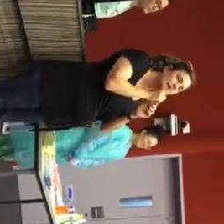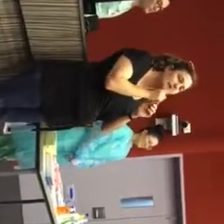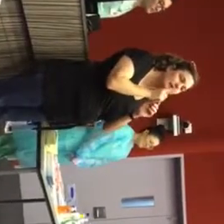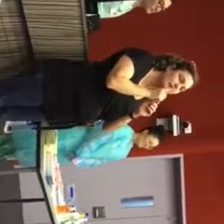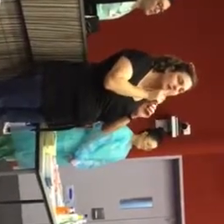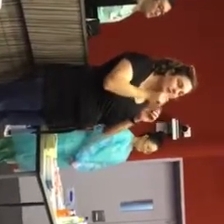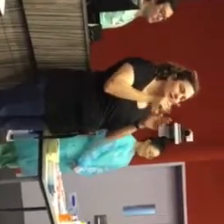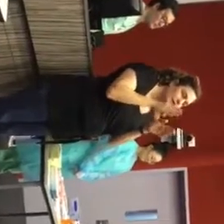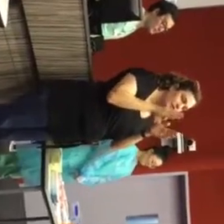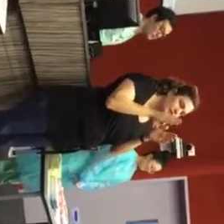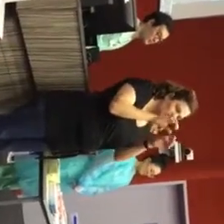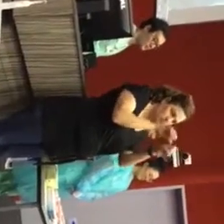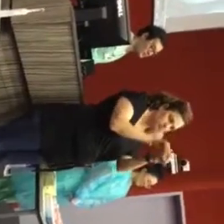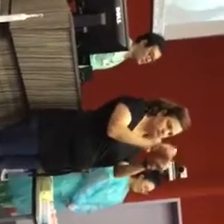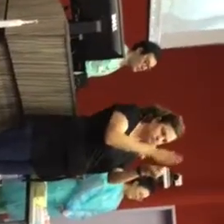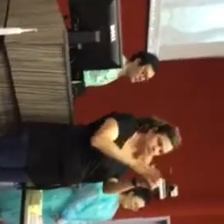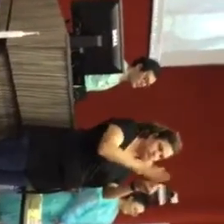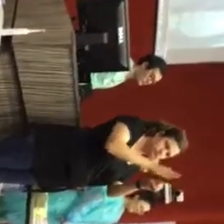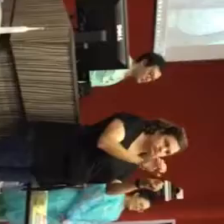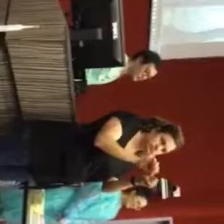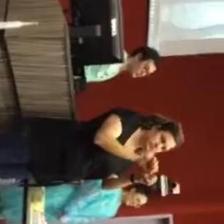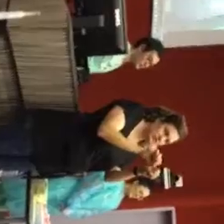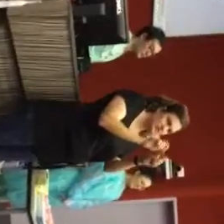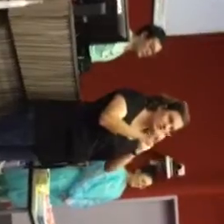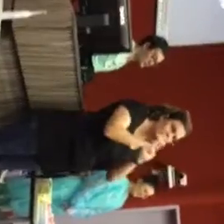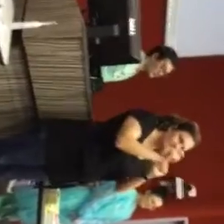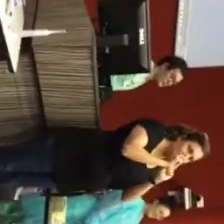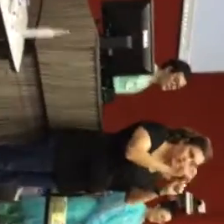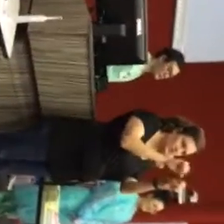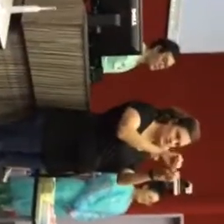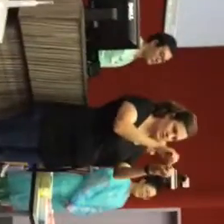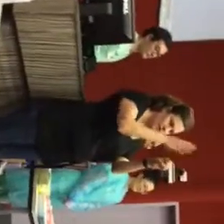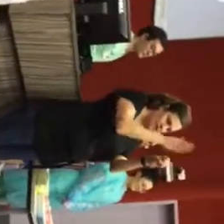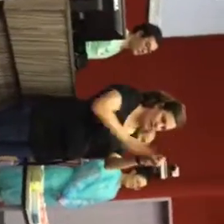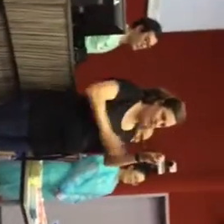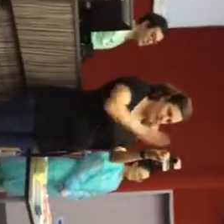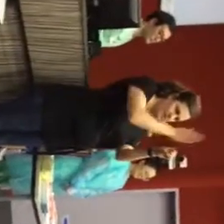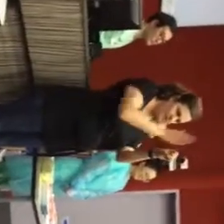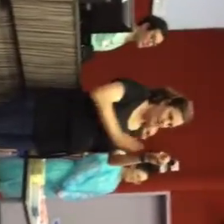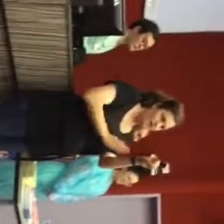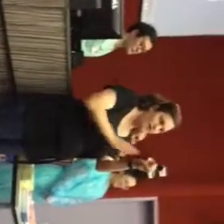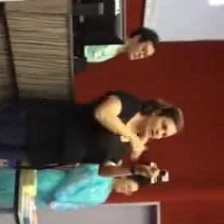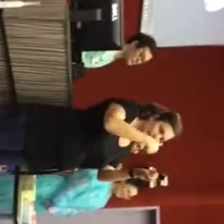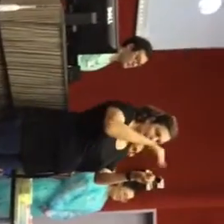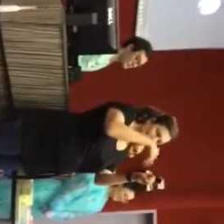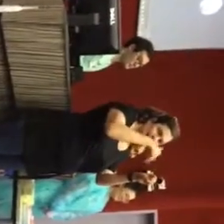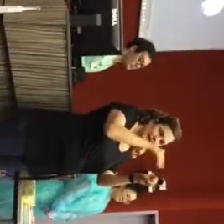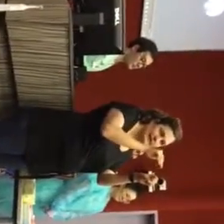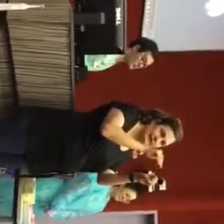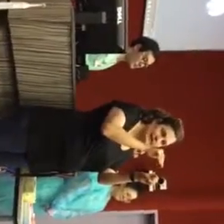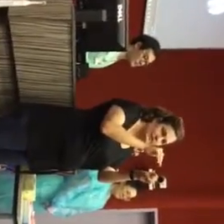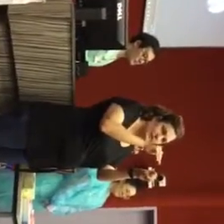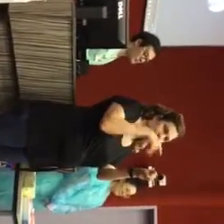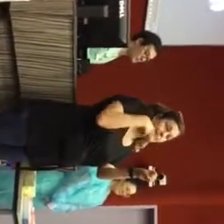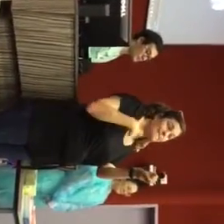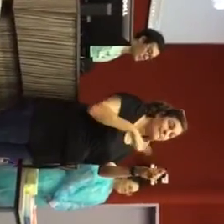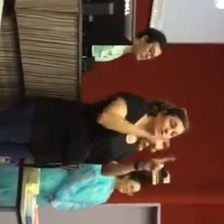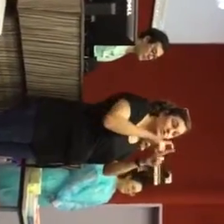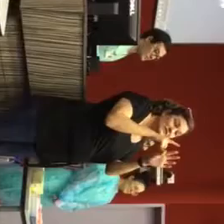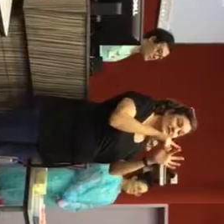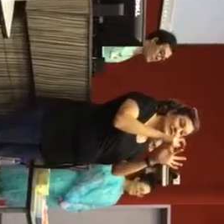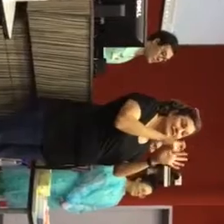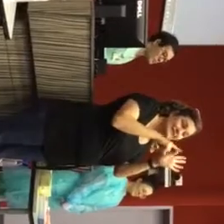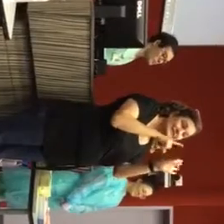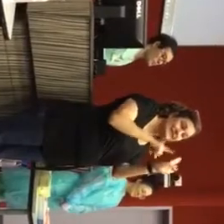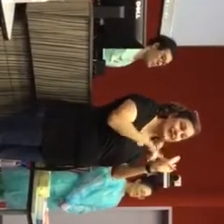is really good at is actually removing things in between our teeth, so we don't actually start getting decay happening on the sides of the teeth. Because those are the